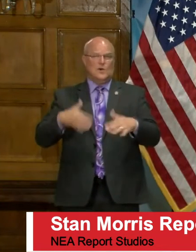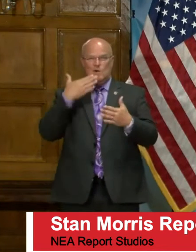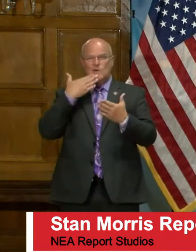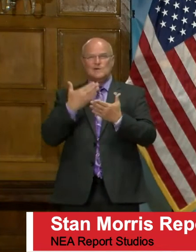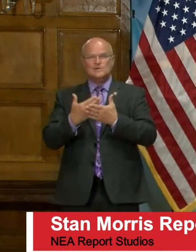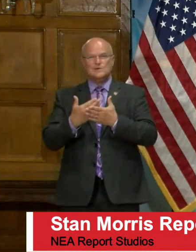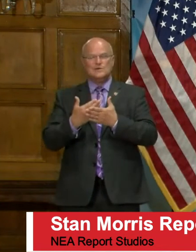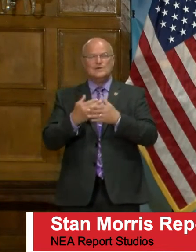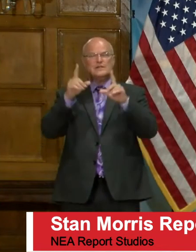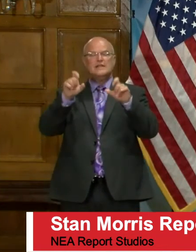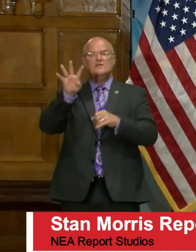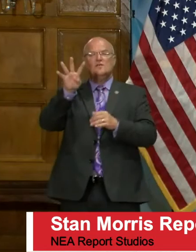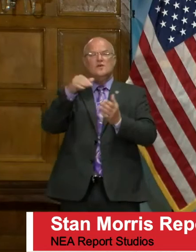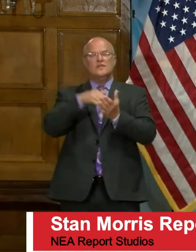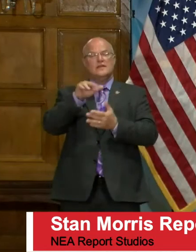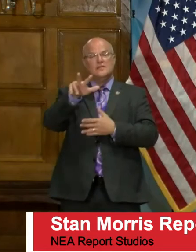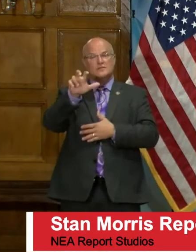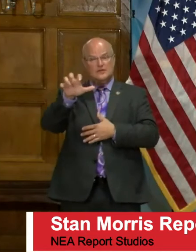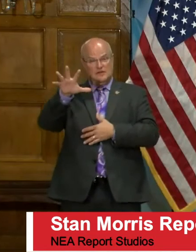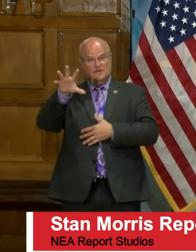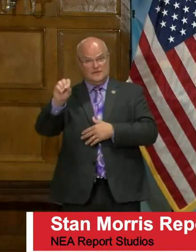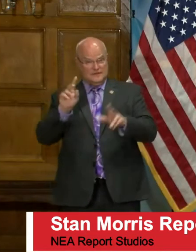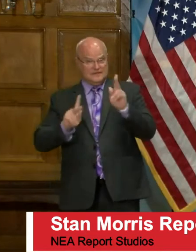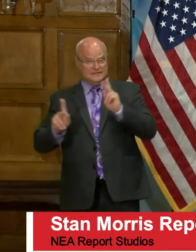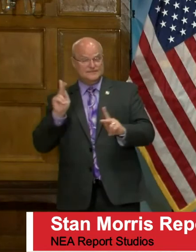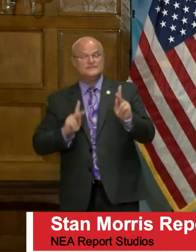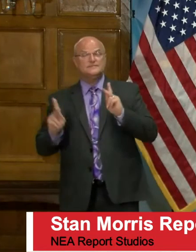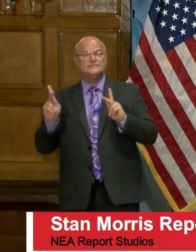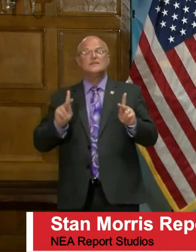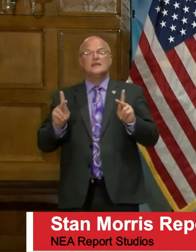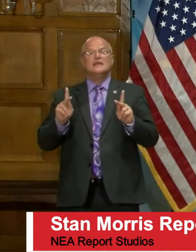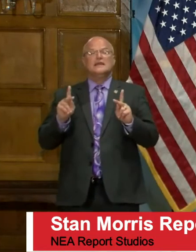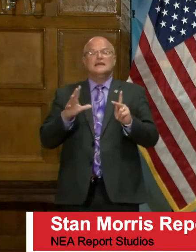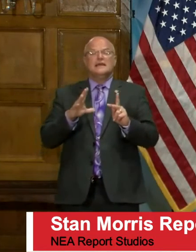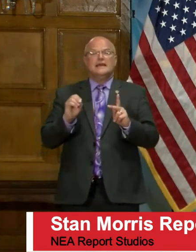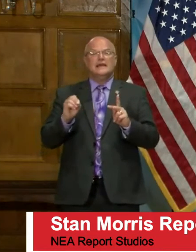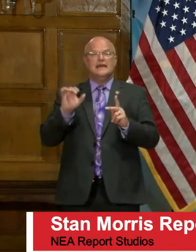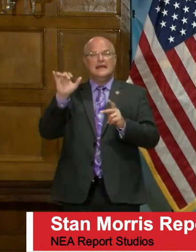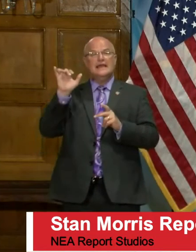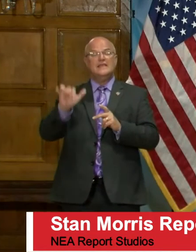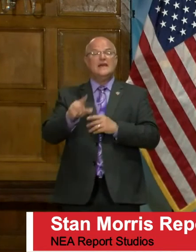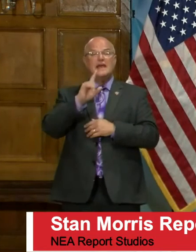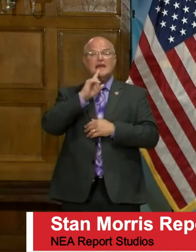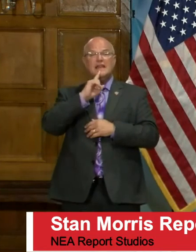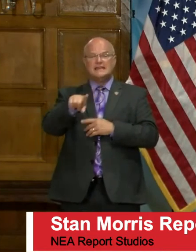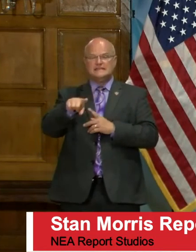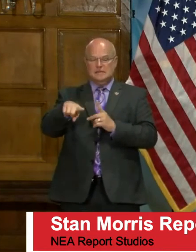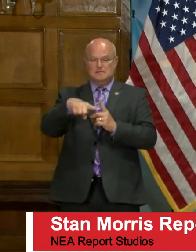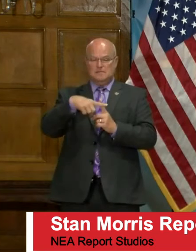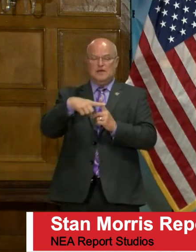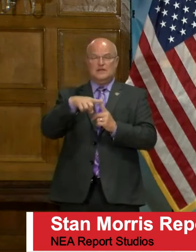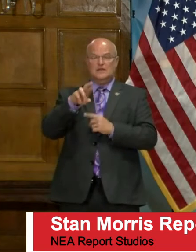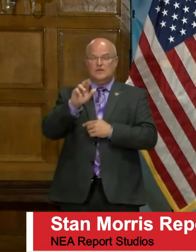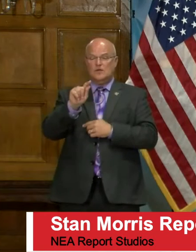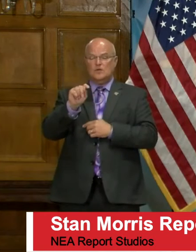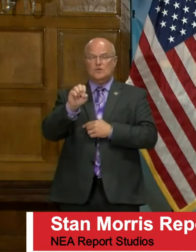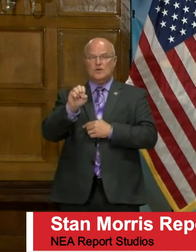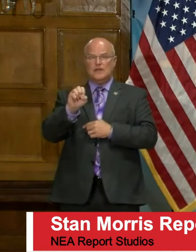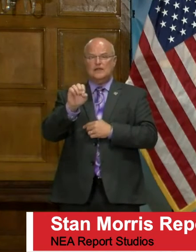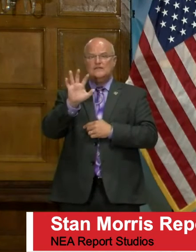We tested 4,350 tests, and that is a positivity rate